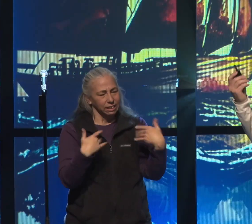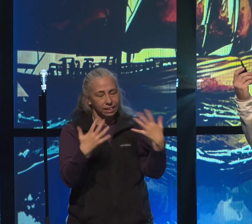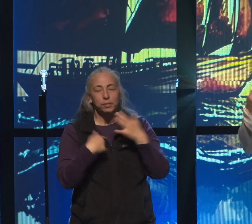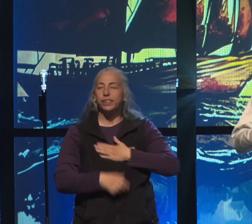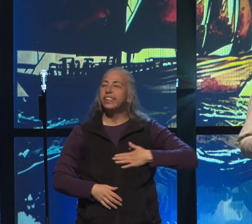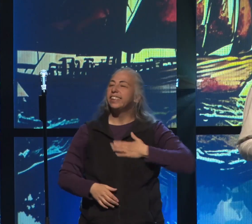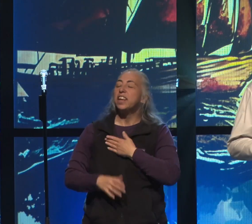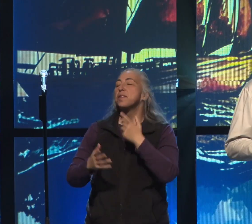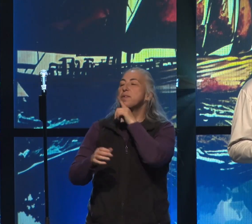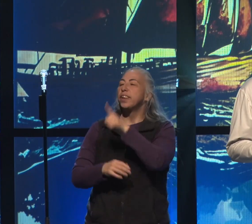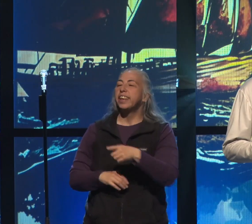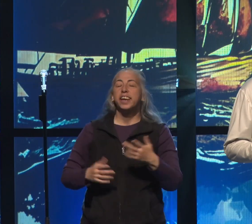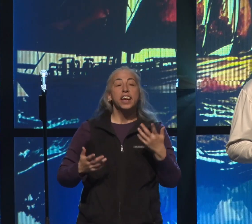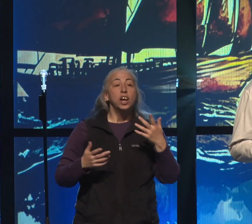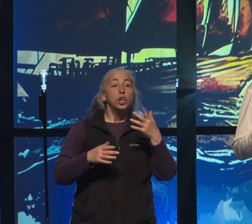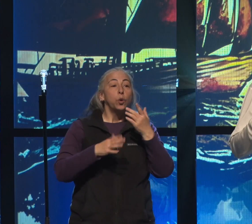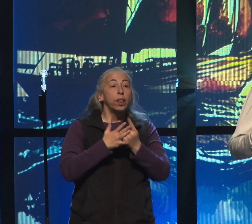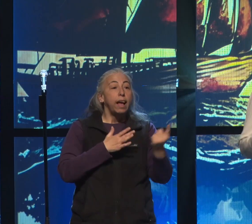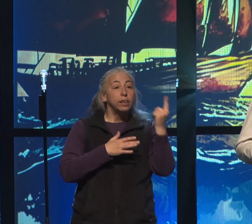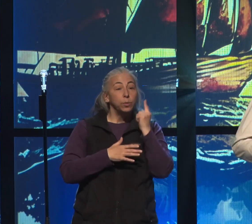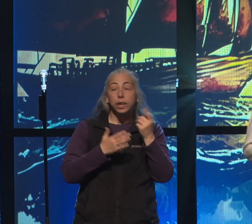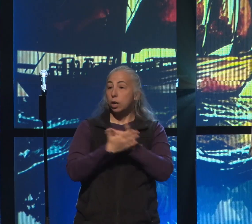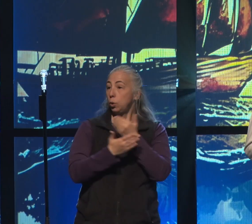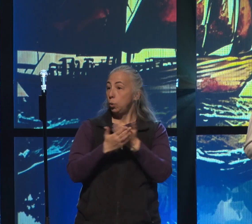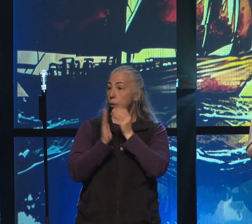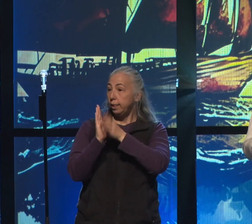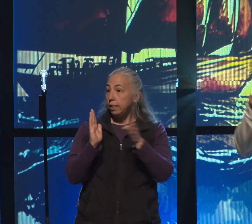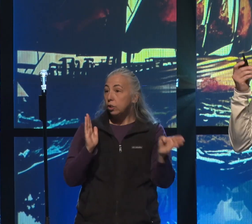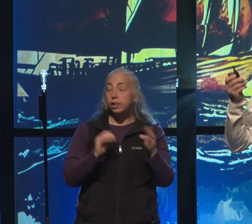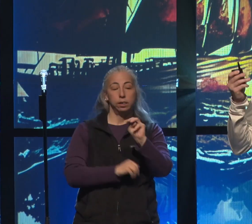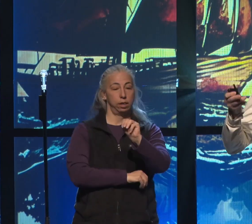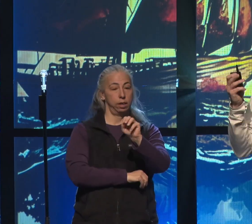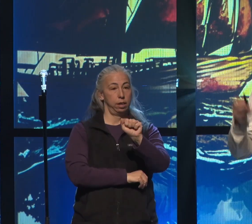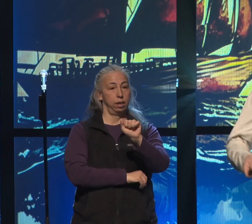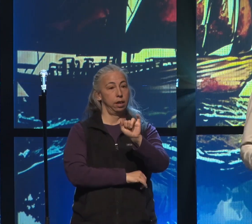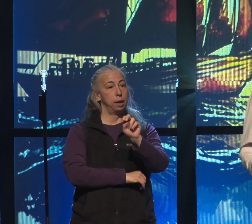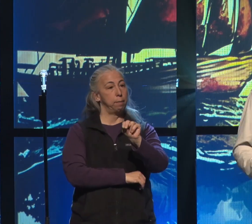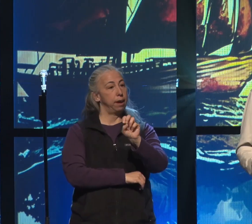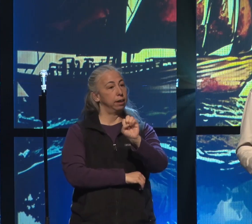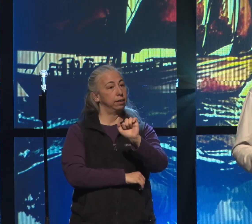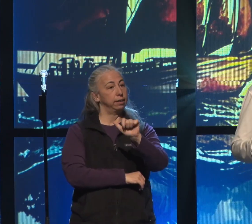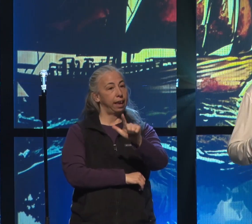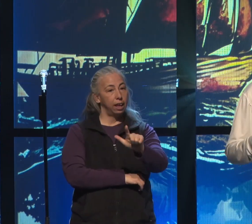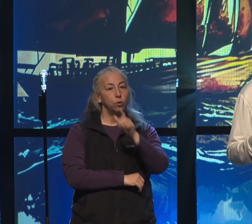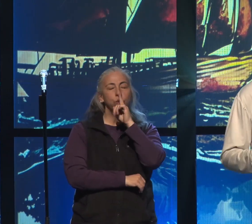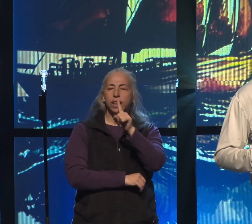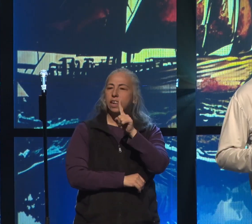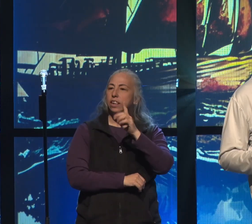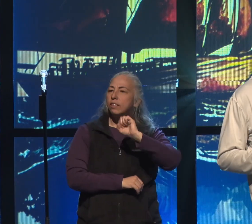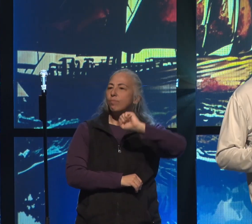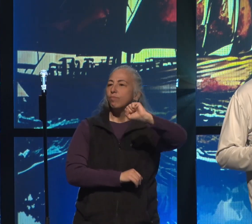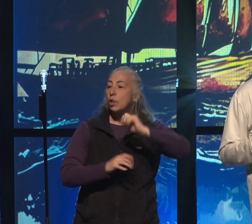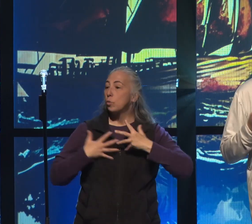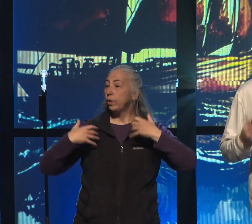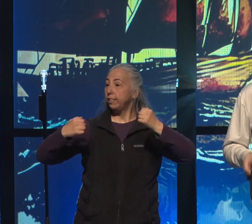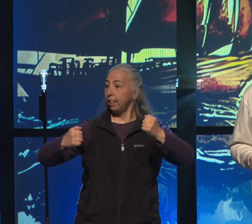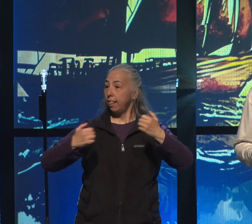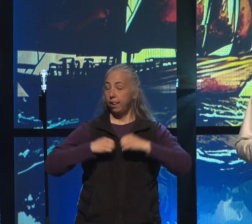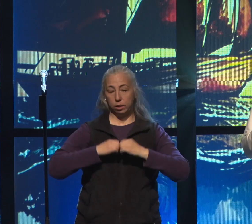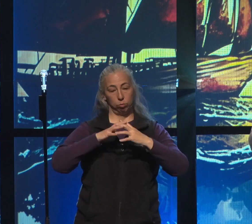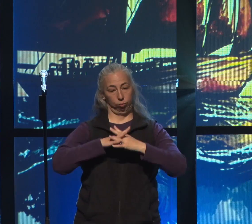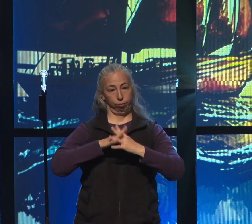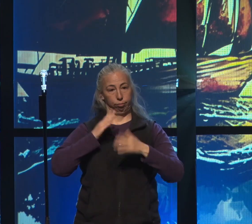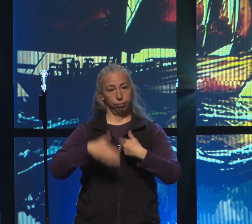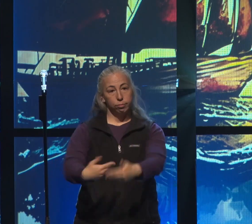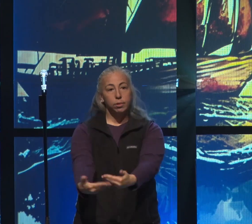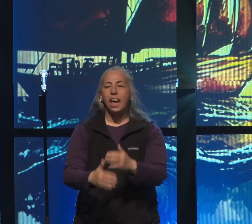so we launched this series last week called Mainsail, and it's really a series about resilience. And we're talking about how do we become